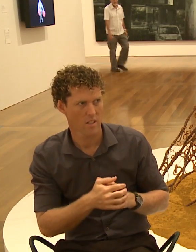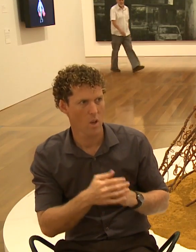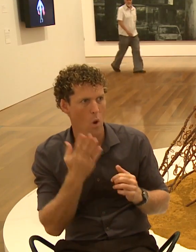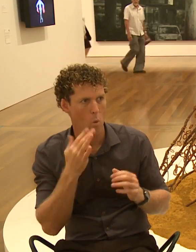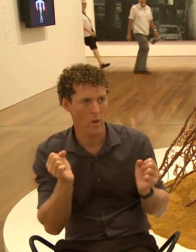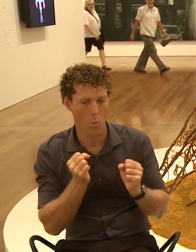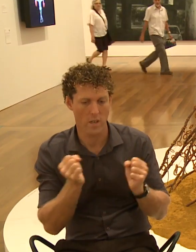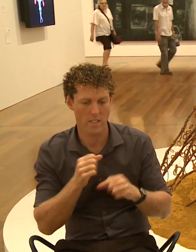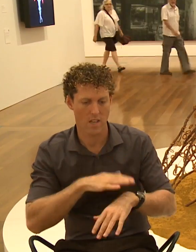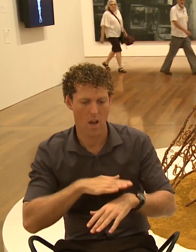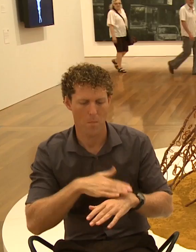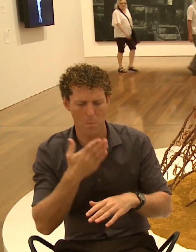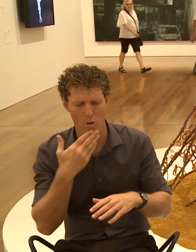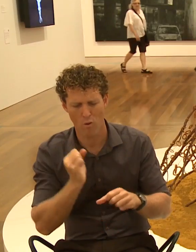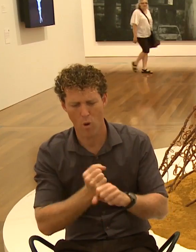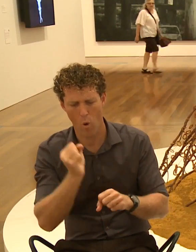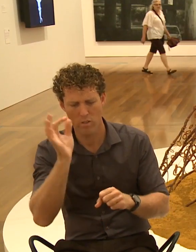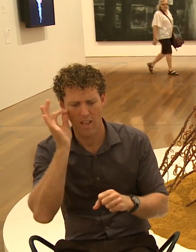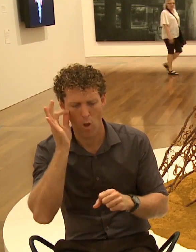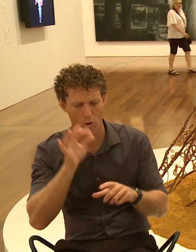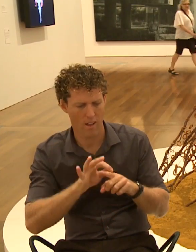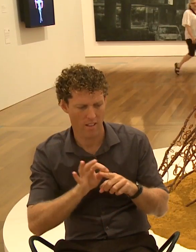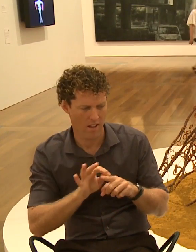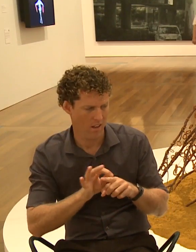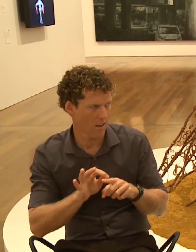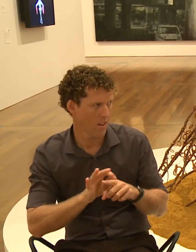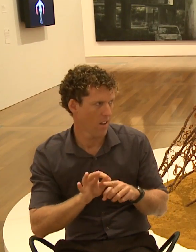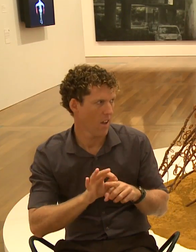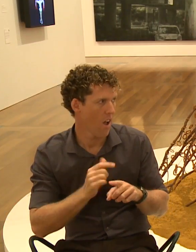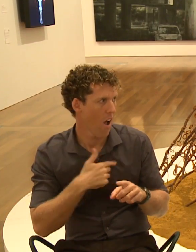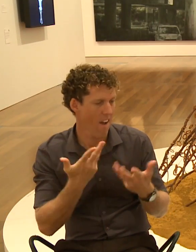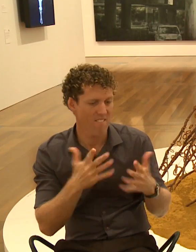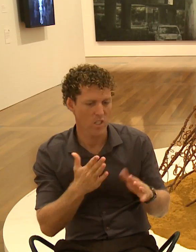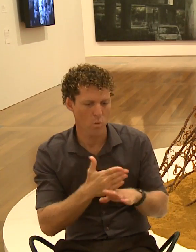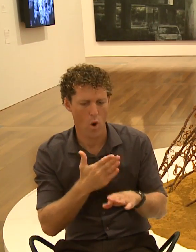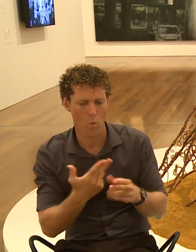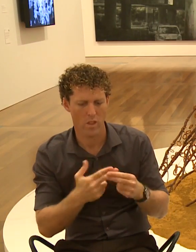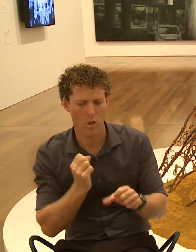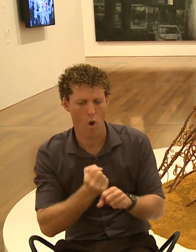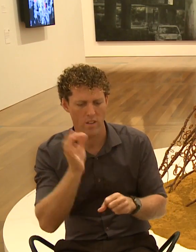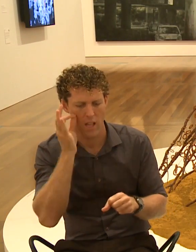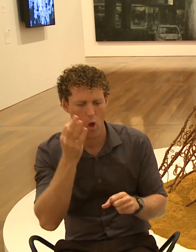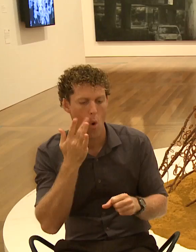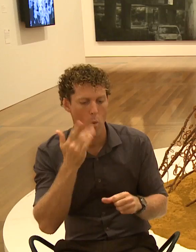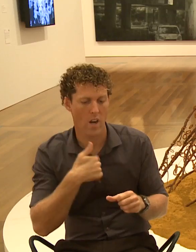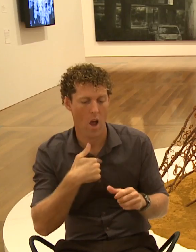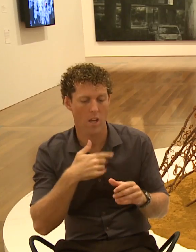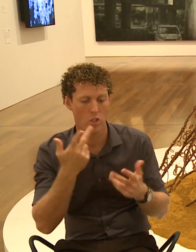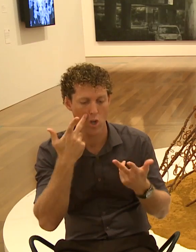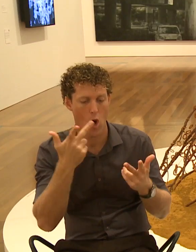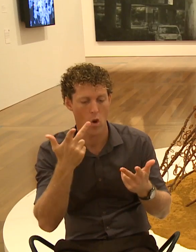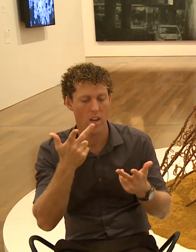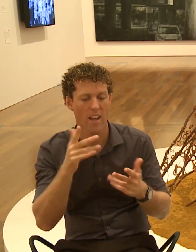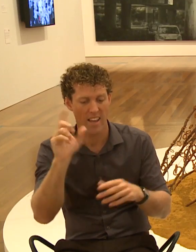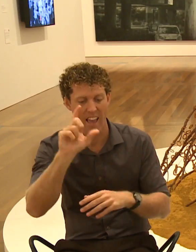Wintertime colours are a beautiful golden yellow. And I've done works with the golden yellow. The pieces I had in Cairns was a yellow piece and a red